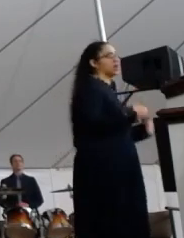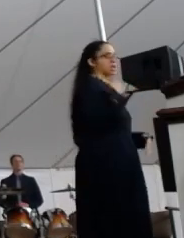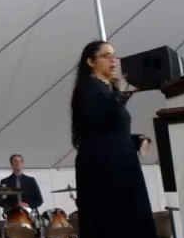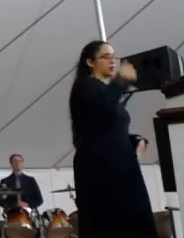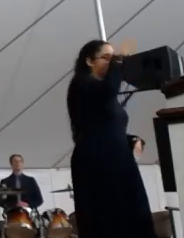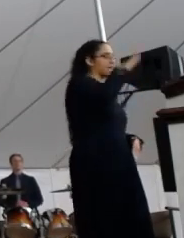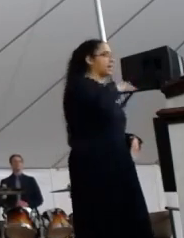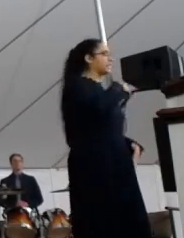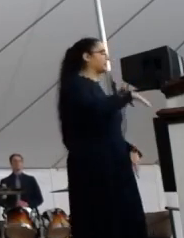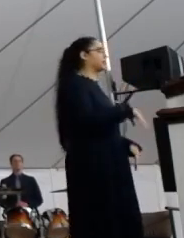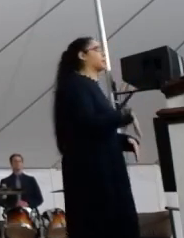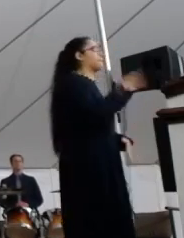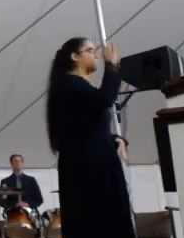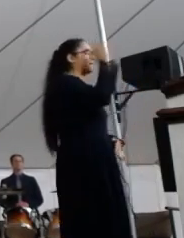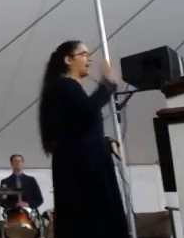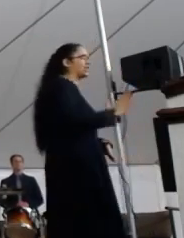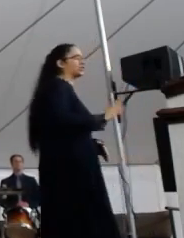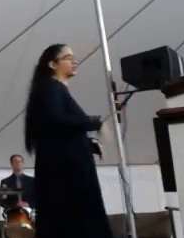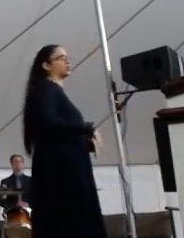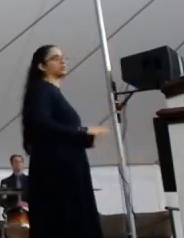going to be pastors come out from under this tent.